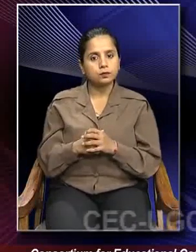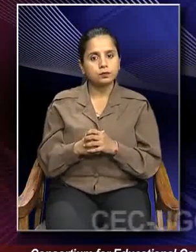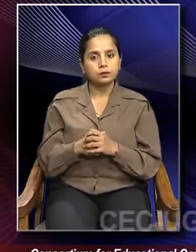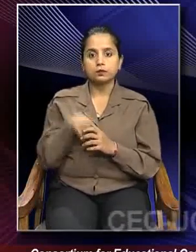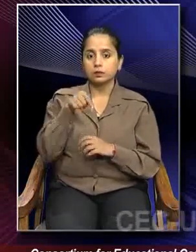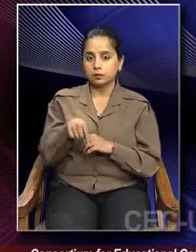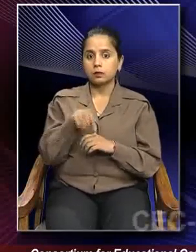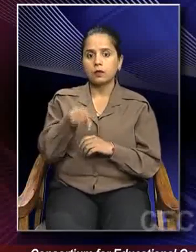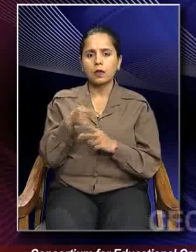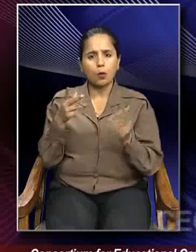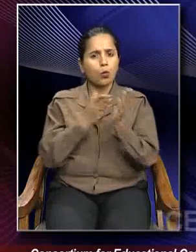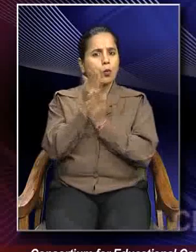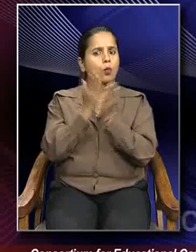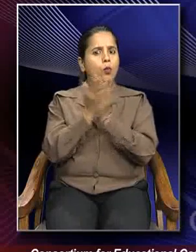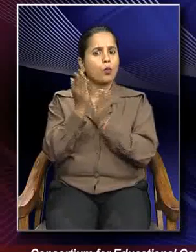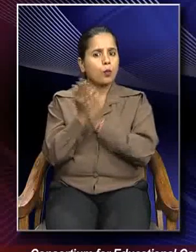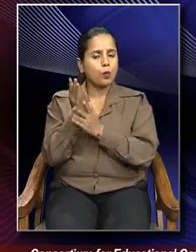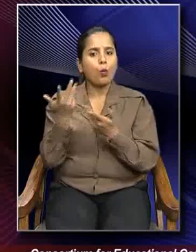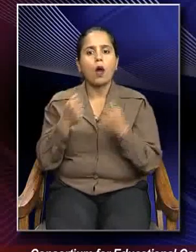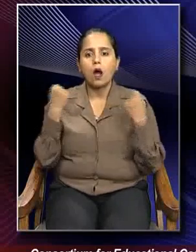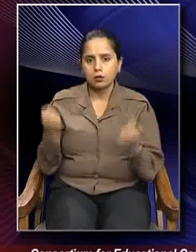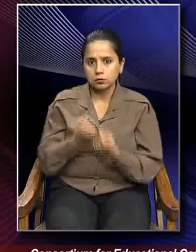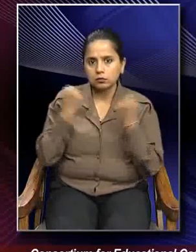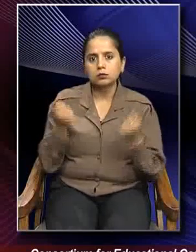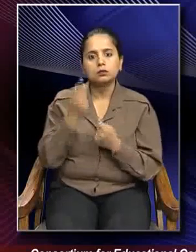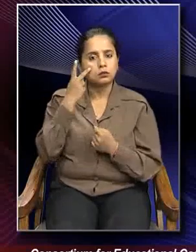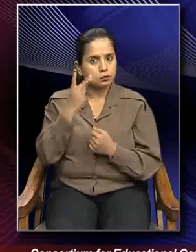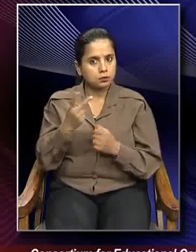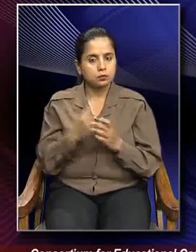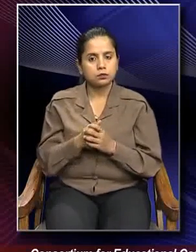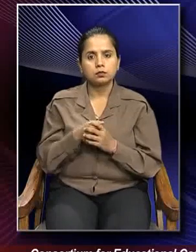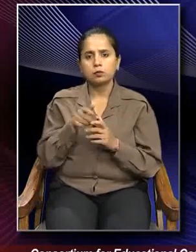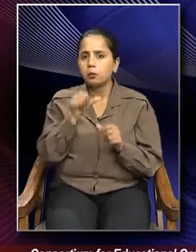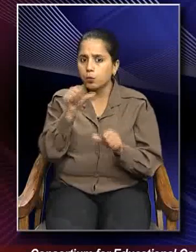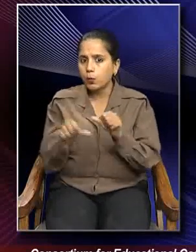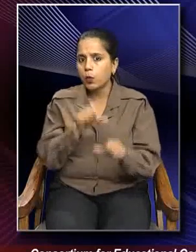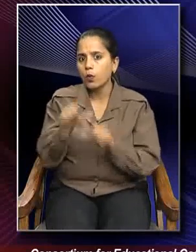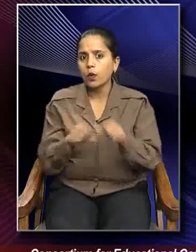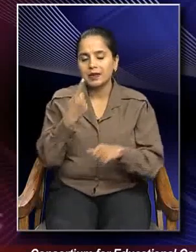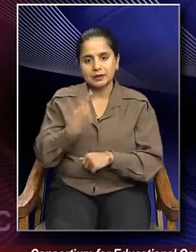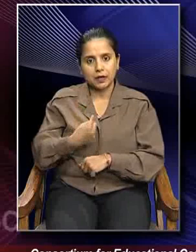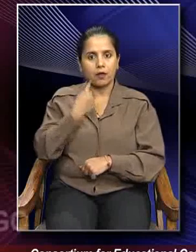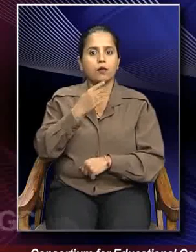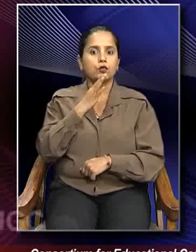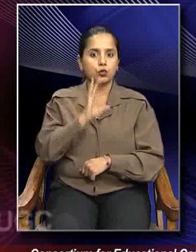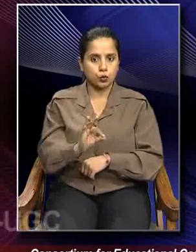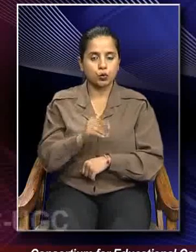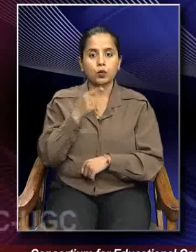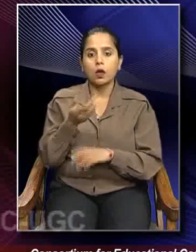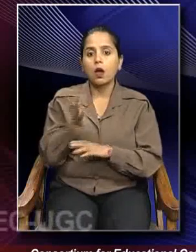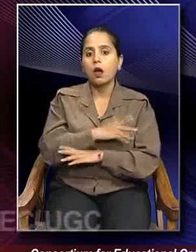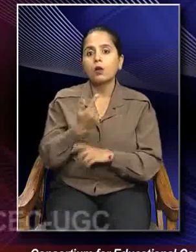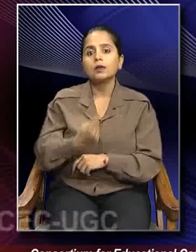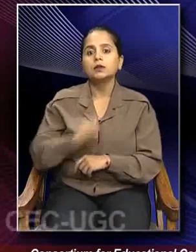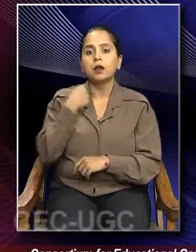It is the mode, an act, a process of the self by which the